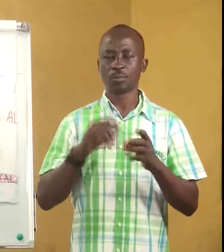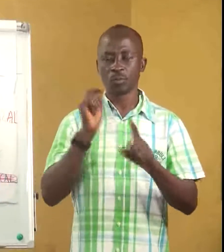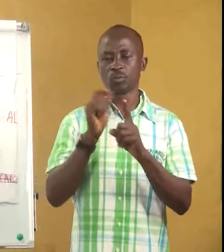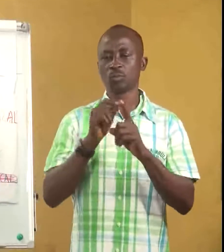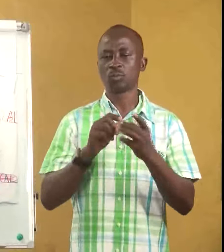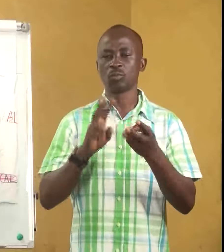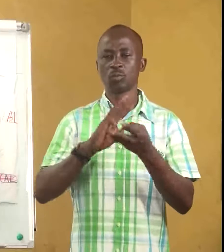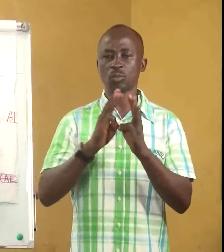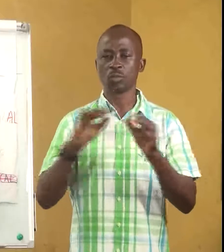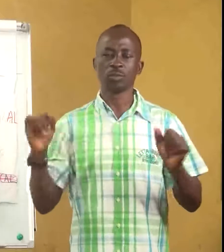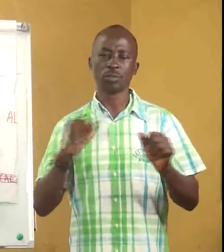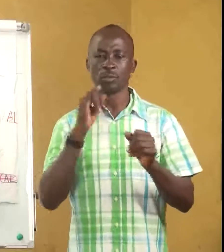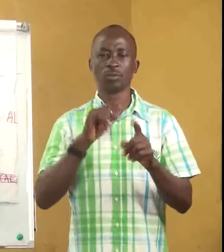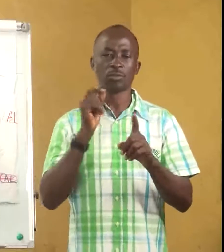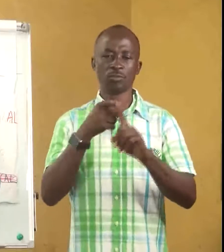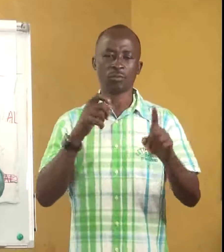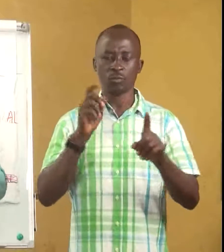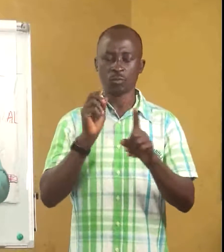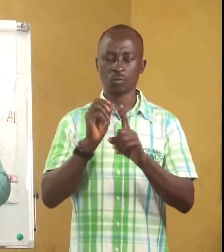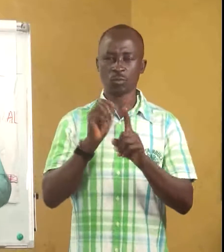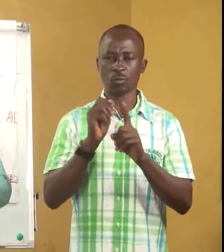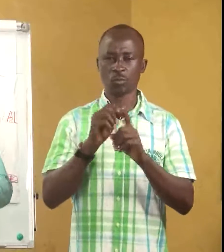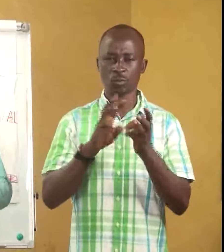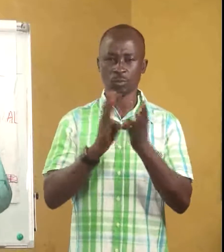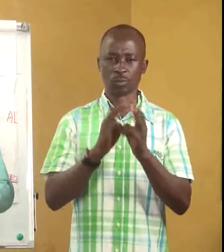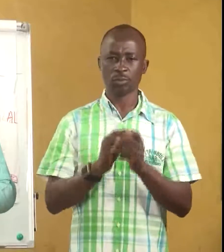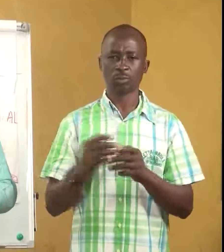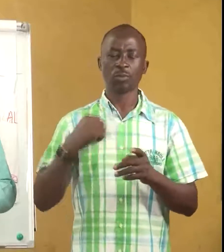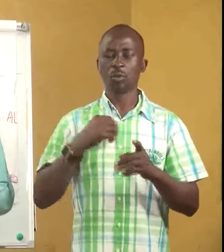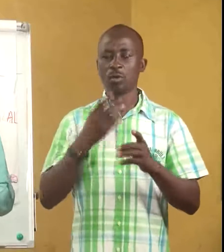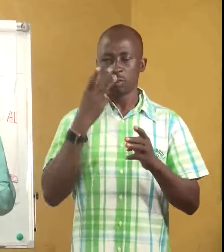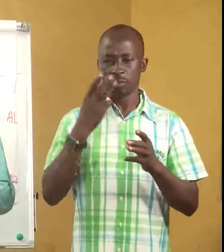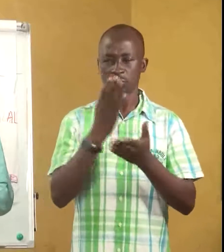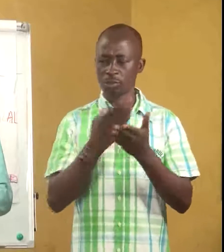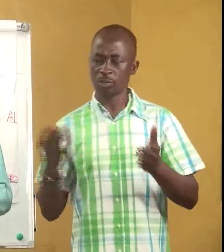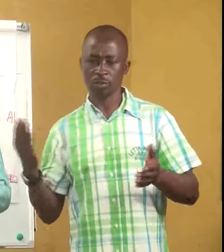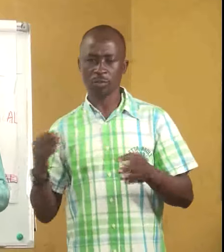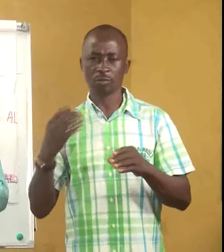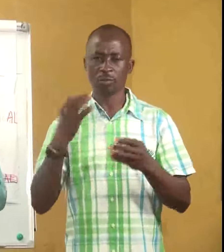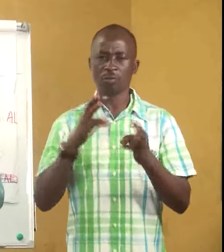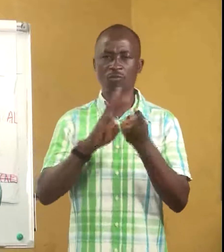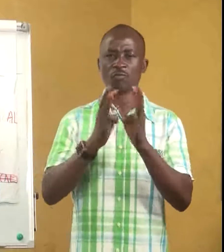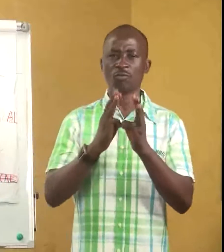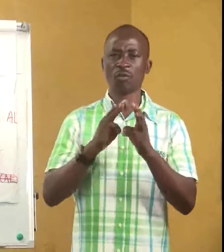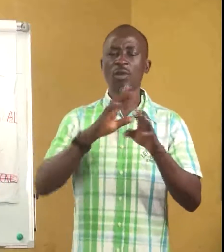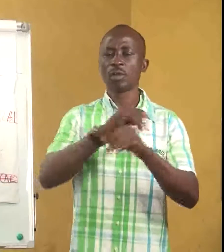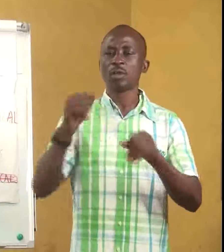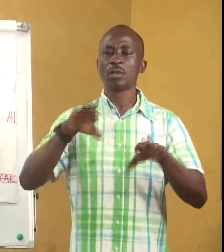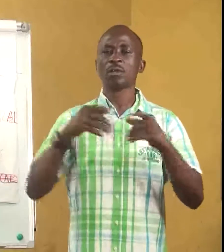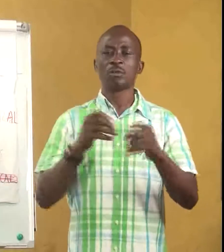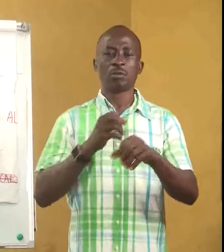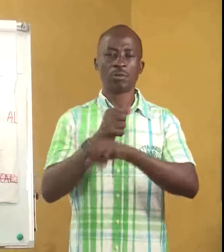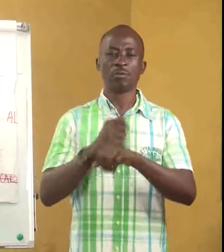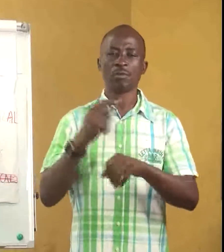weather. And we are going to see the elements of weather and how they affect the processes of